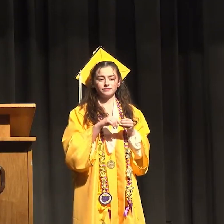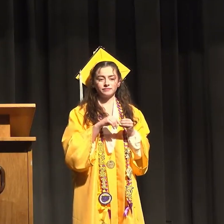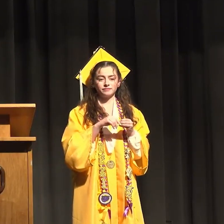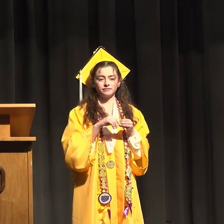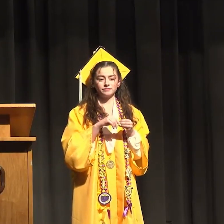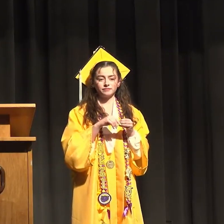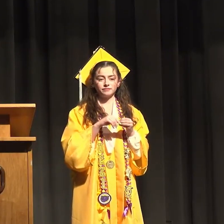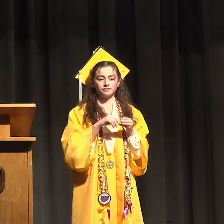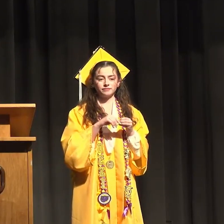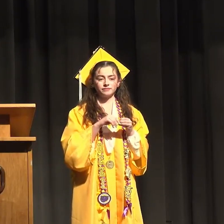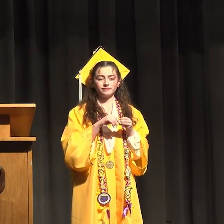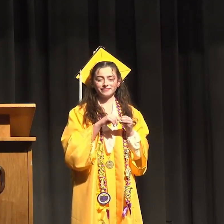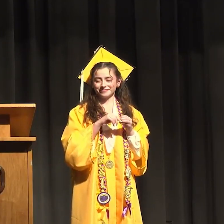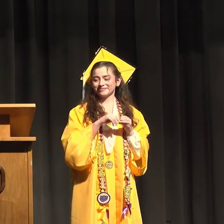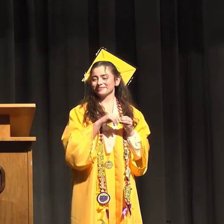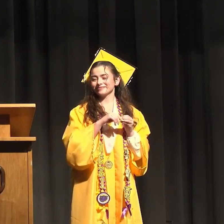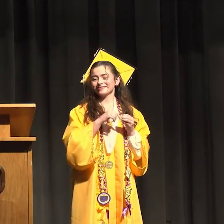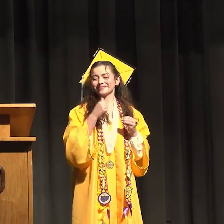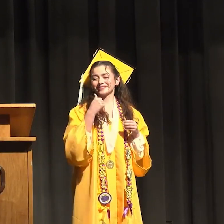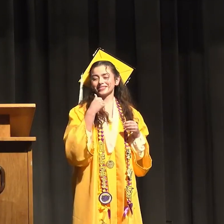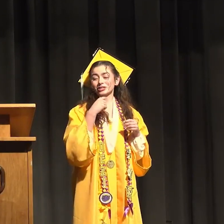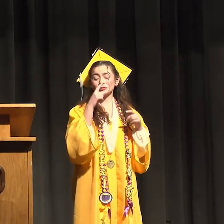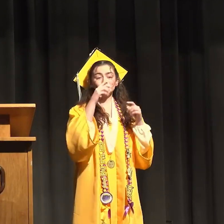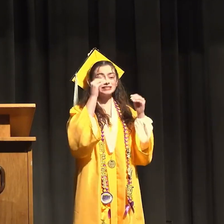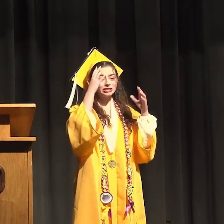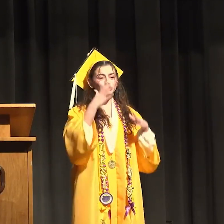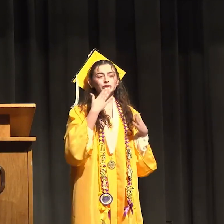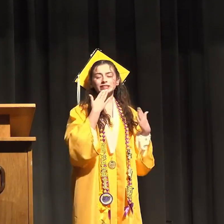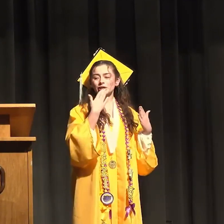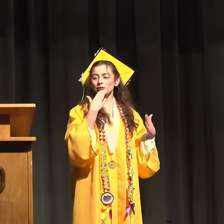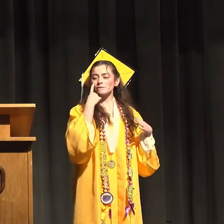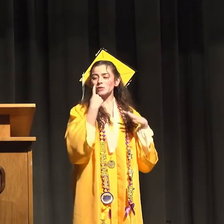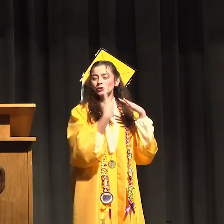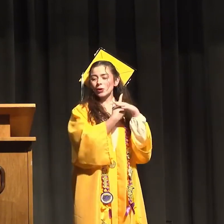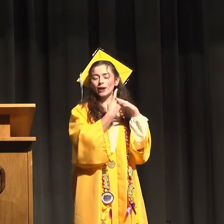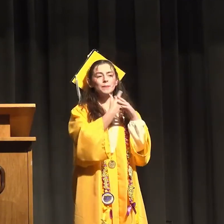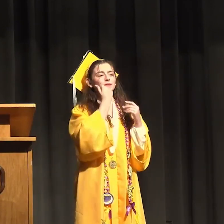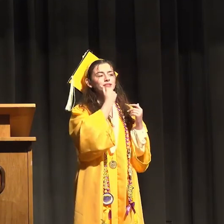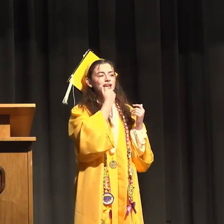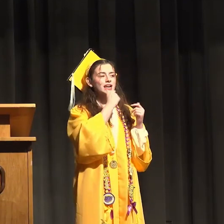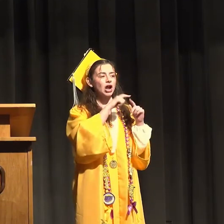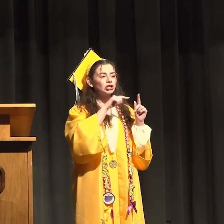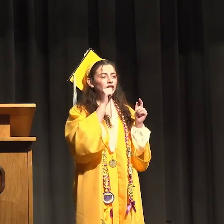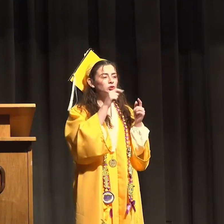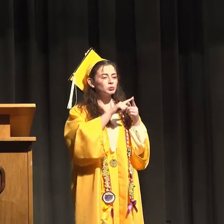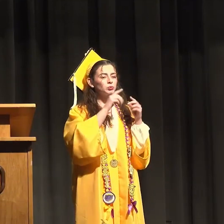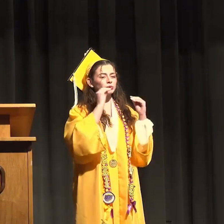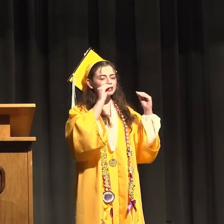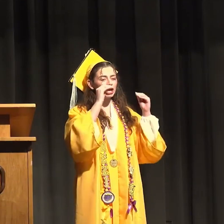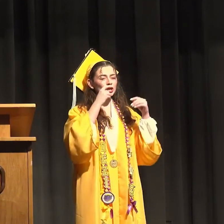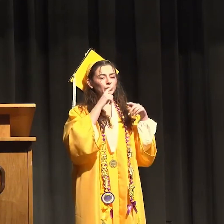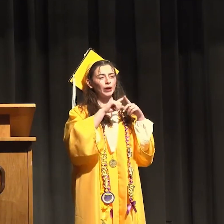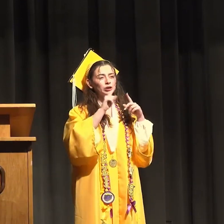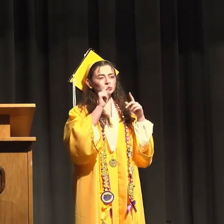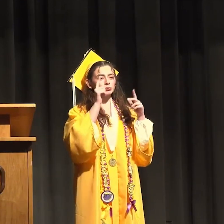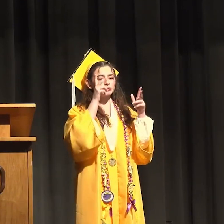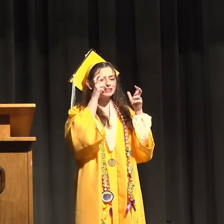helped guide and support our class along the way. To our teachers, thank you so much for showing up every day to teach